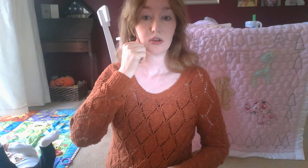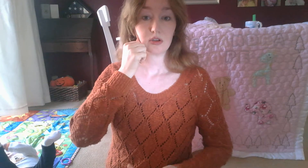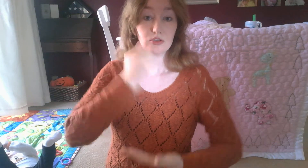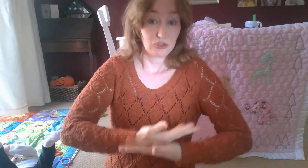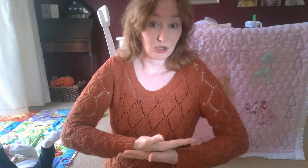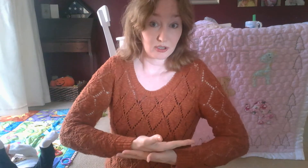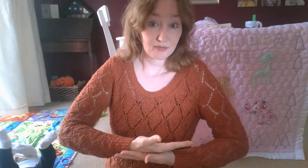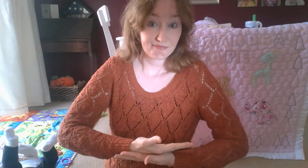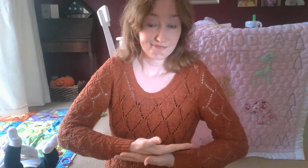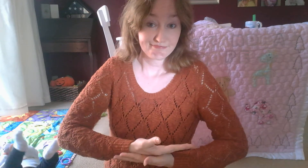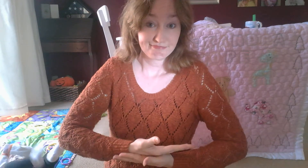daughter,